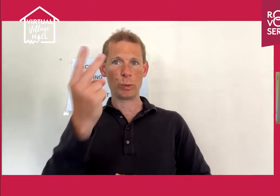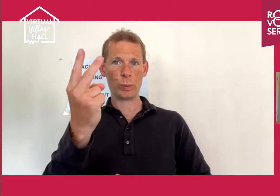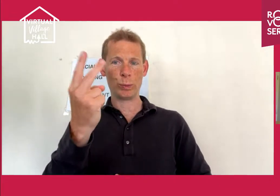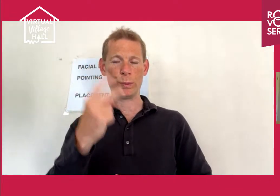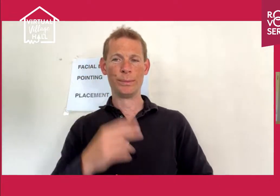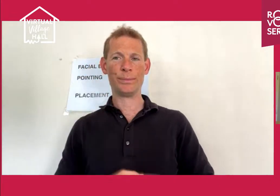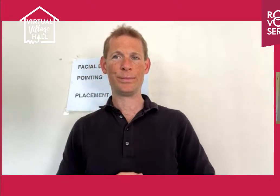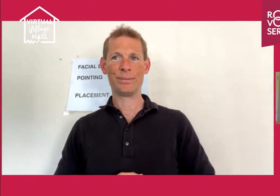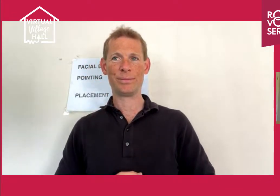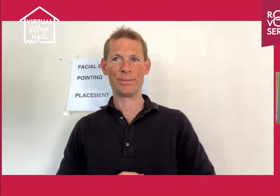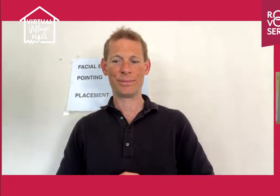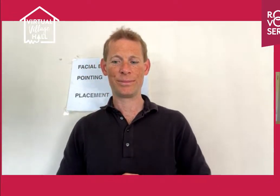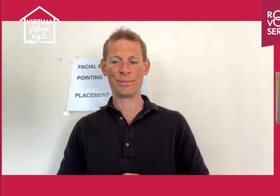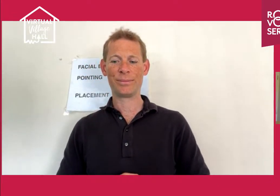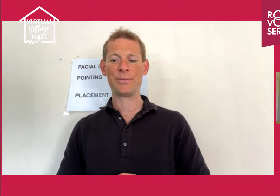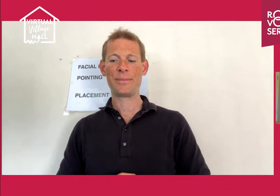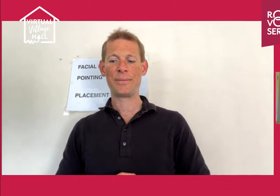And number 2.